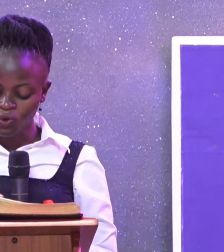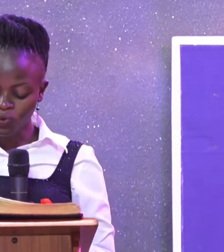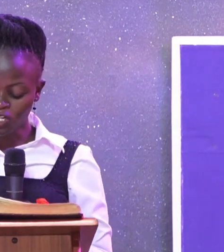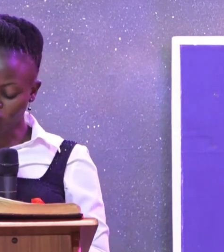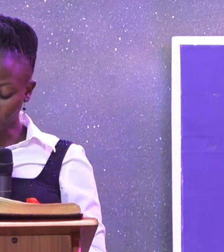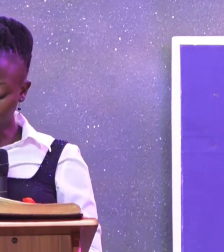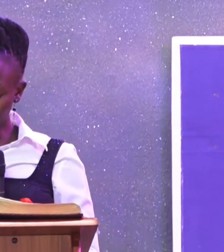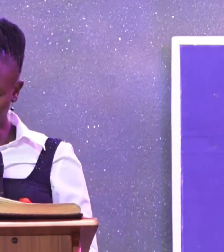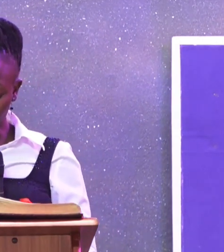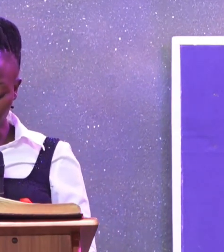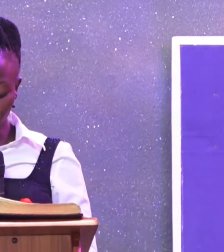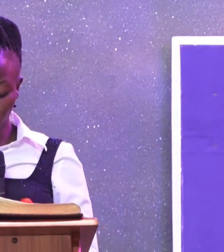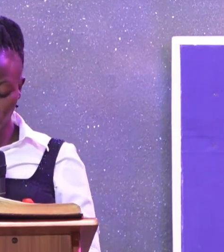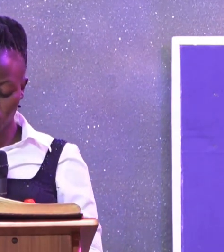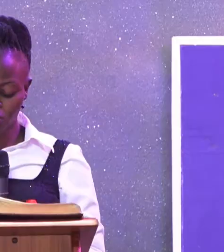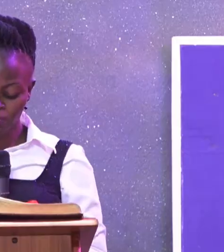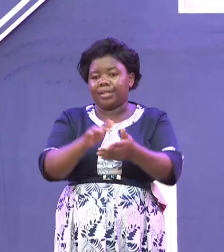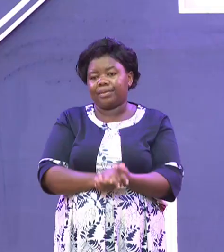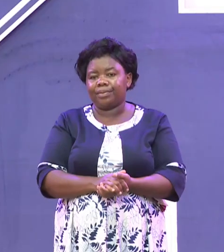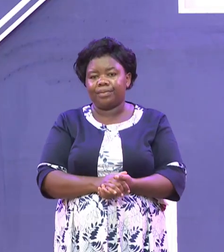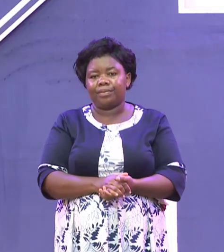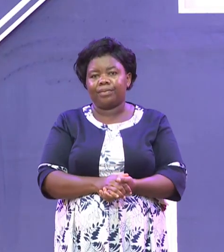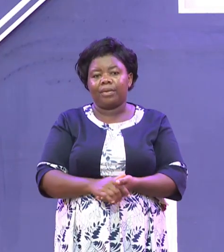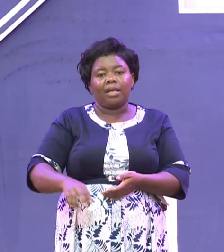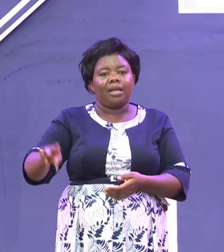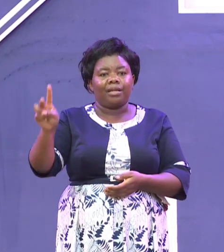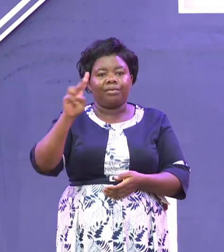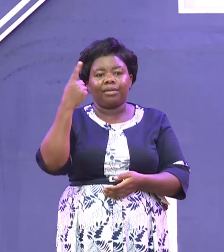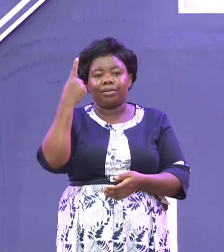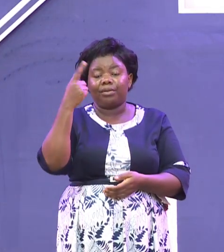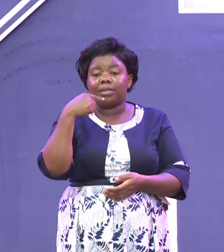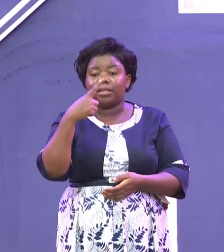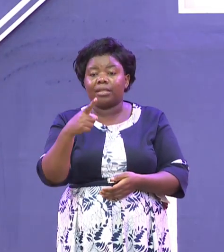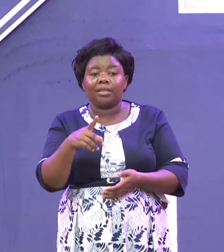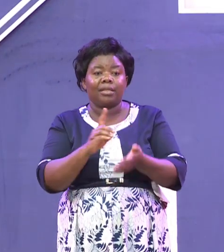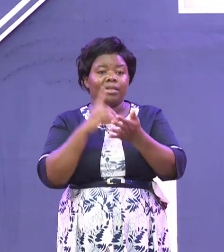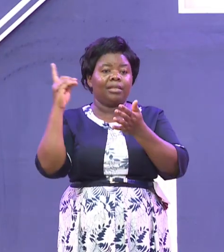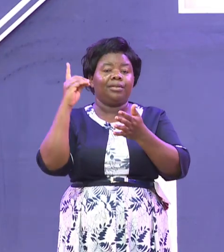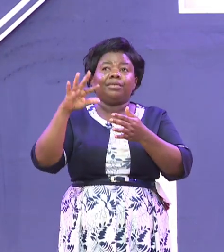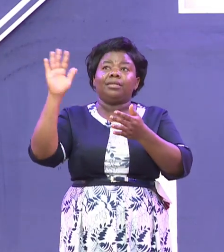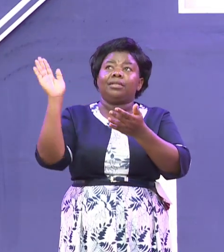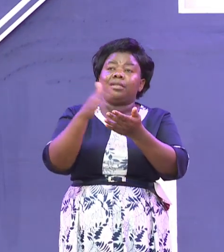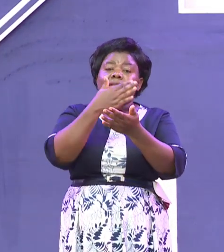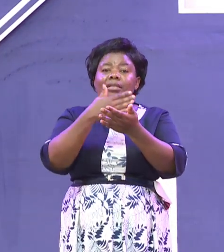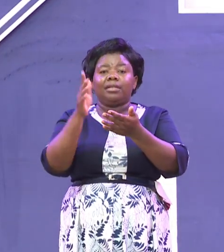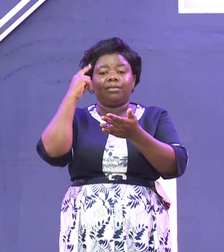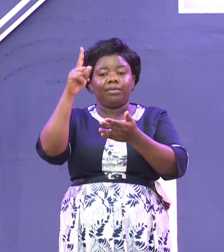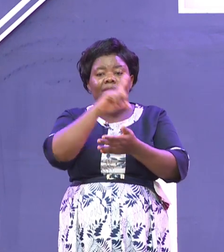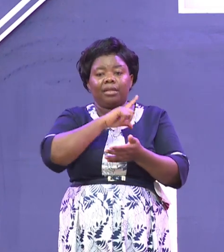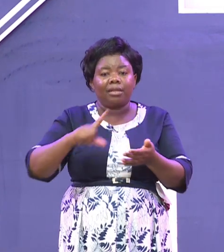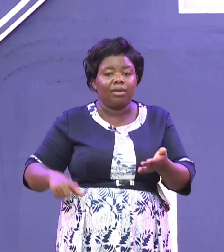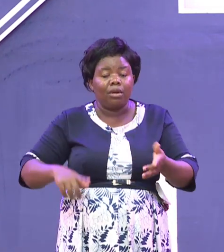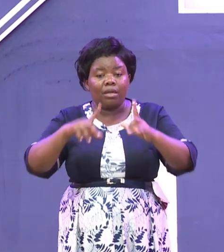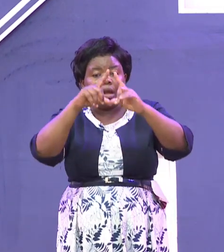Katonda. What caused him to give thanks to God? Lunyiri olusooka lugambawo Dawudi n'ayimbira Mukama ebigambo by'oluyimba